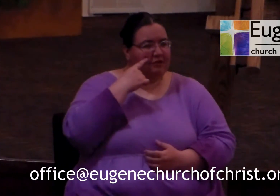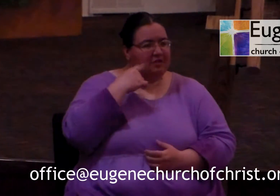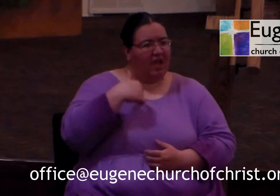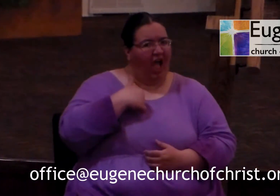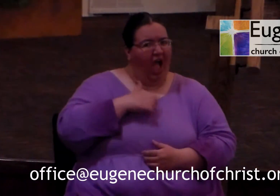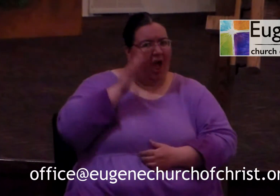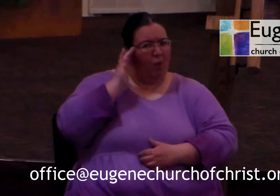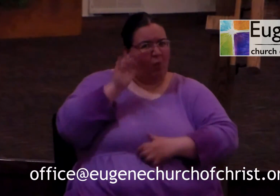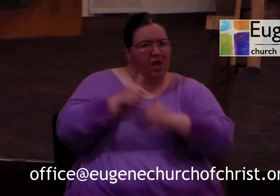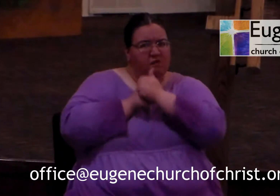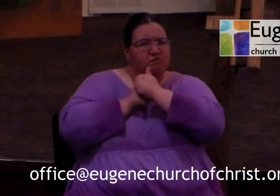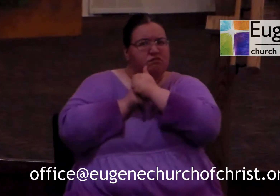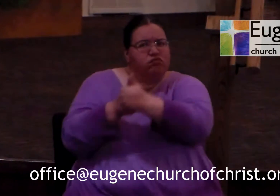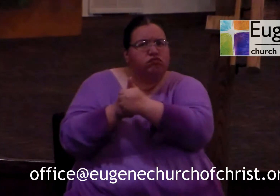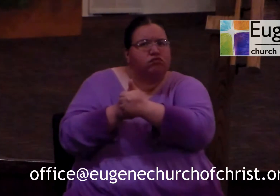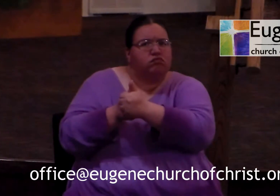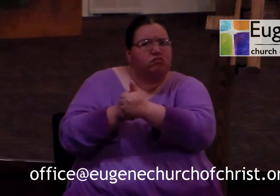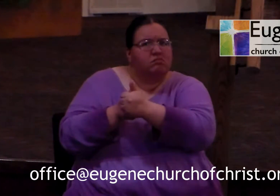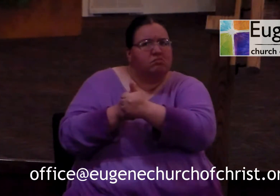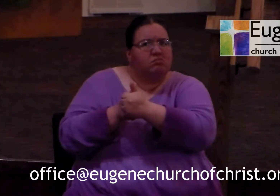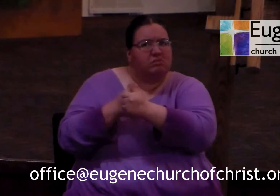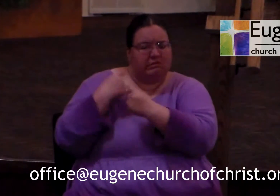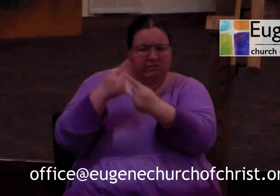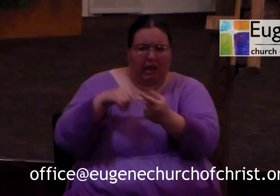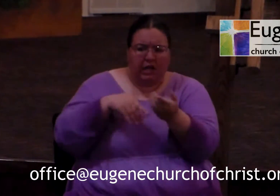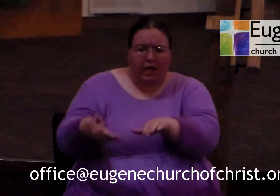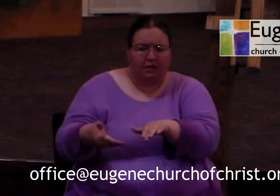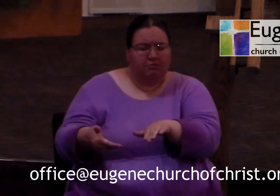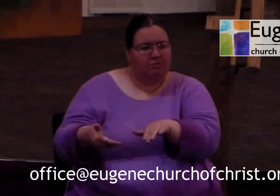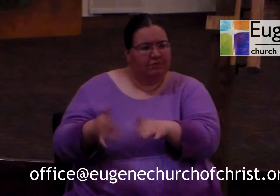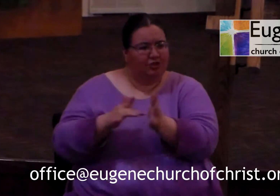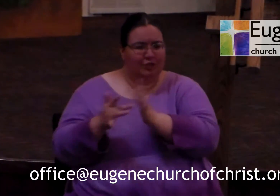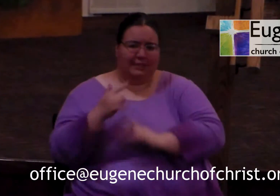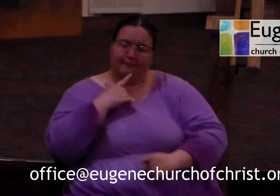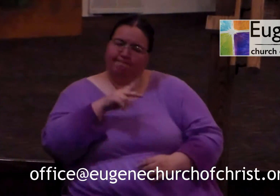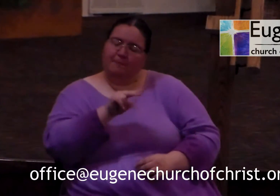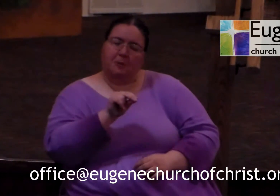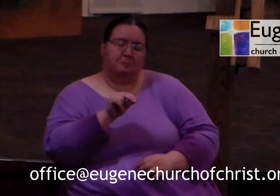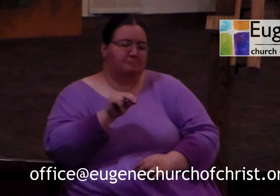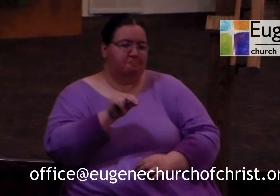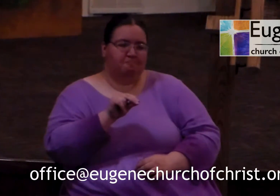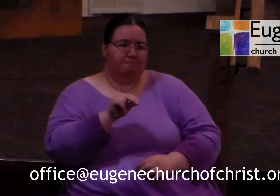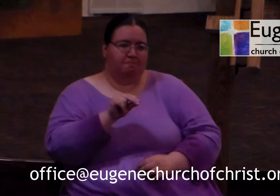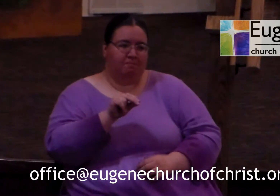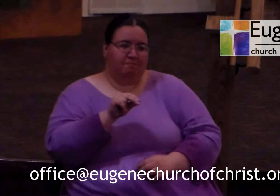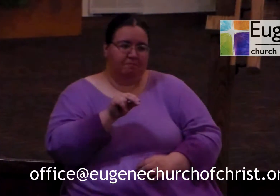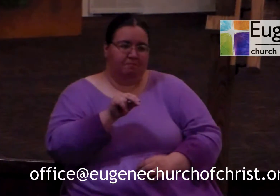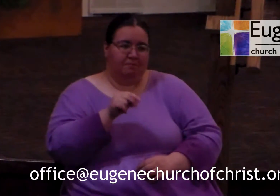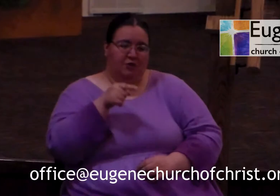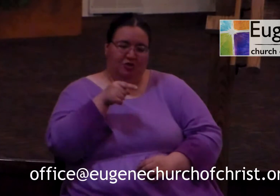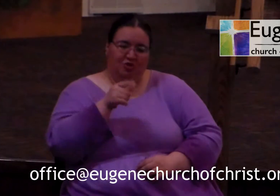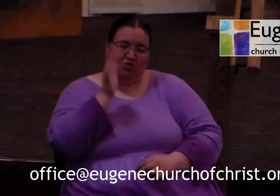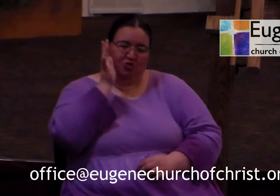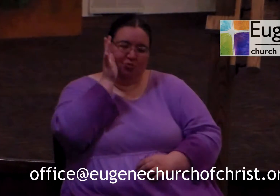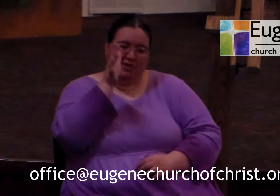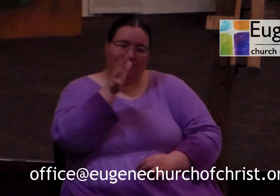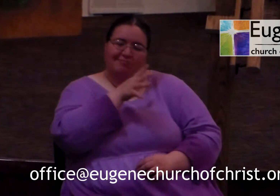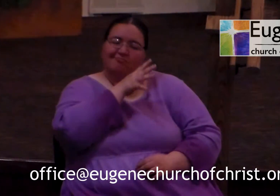he's just been told, no, you're going to deny me. You're not even going to want to be a part of me. You're not going to admit you're with me.